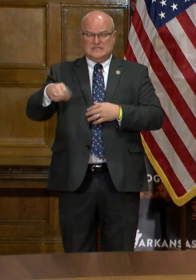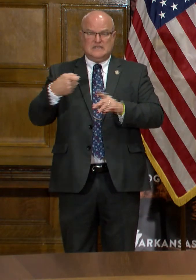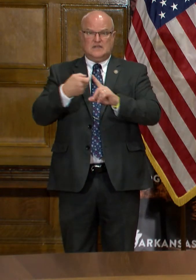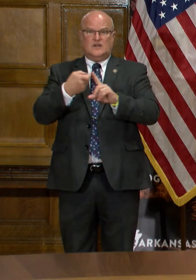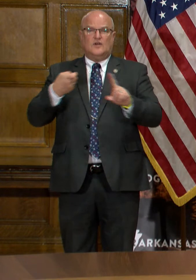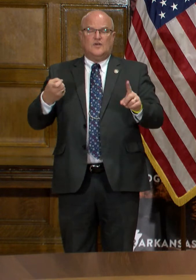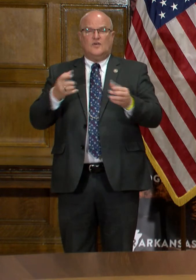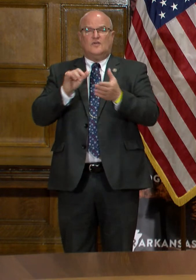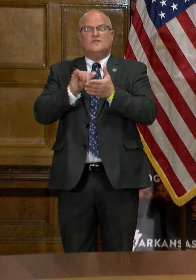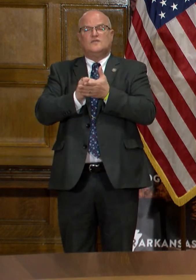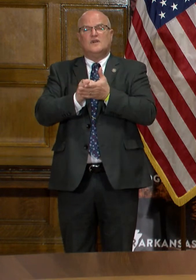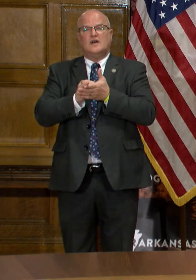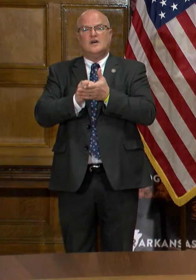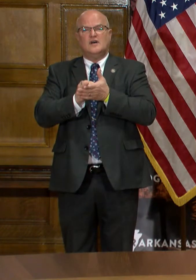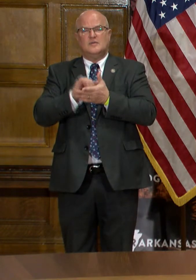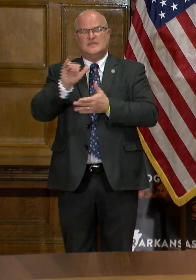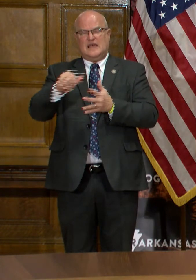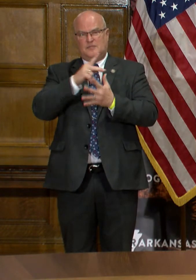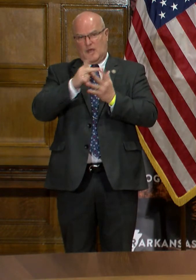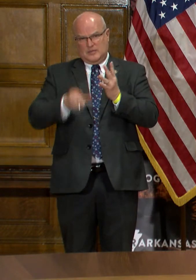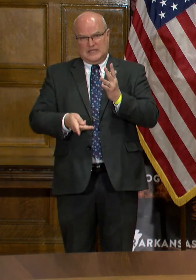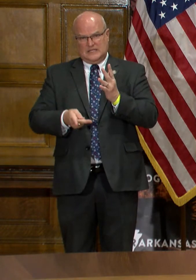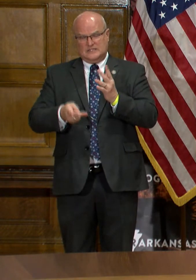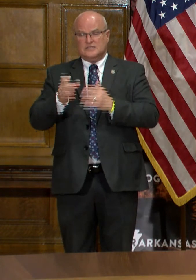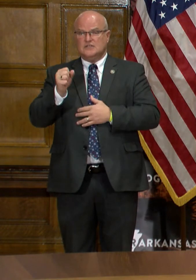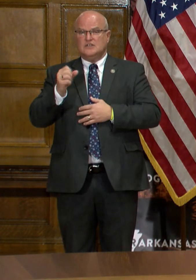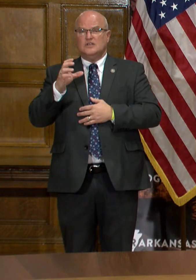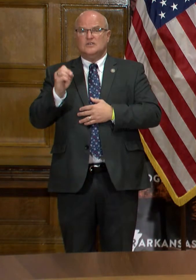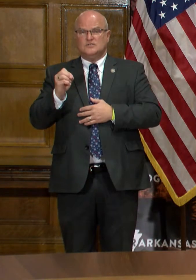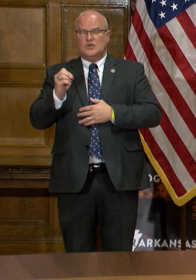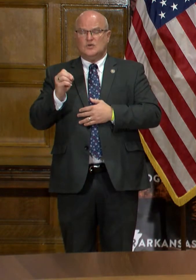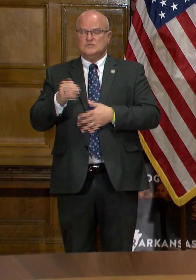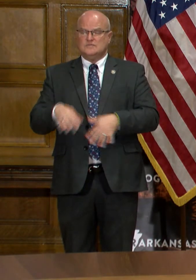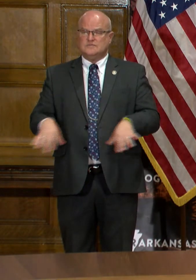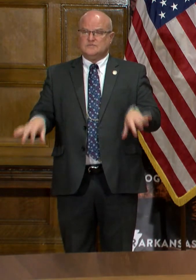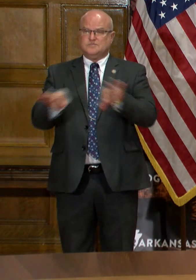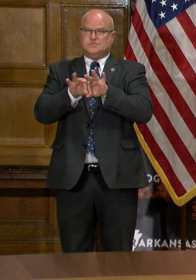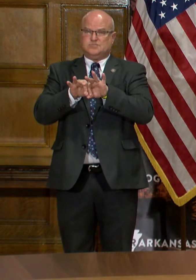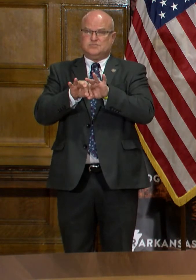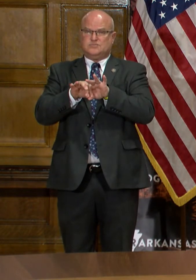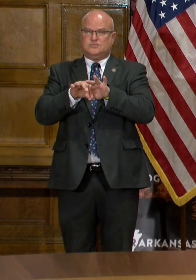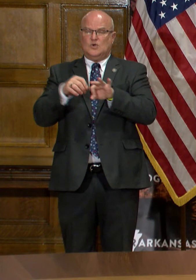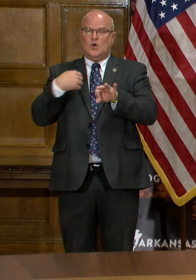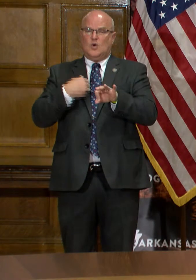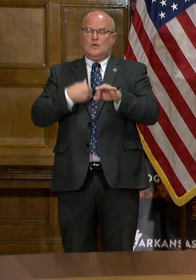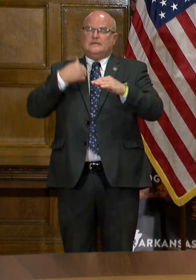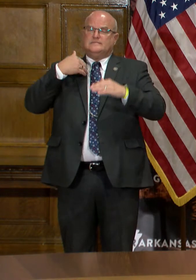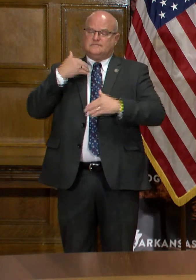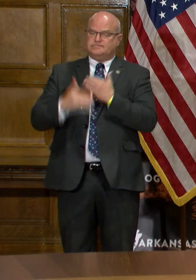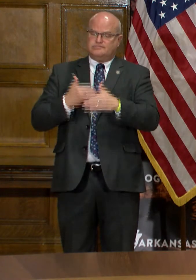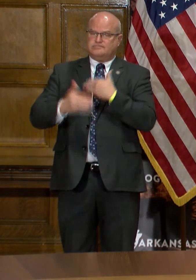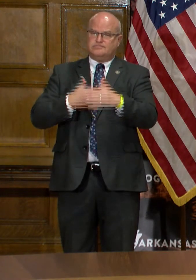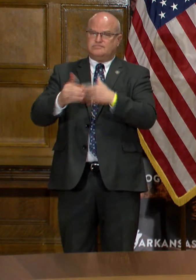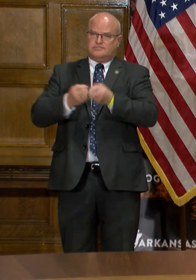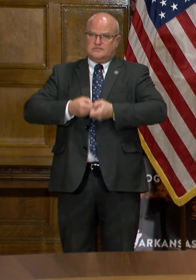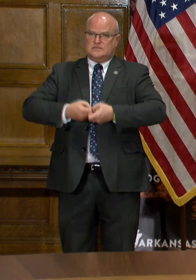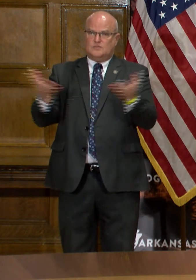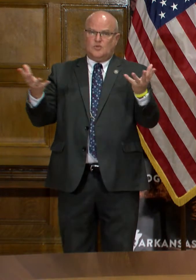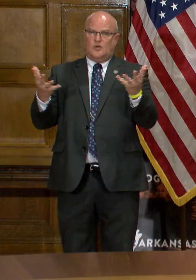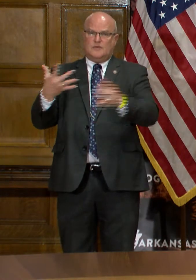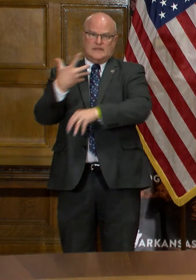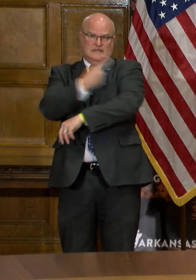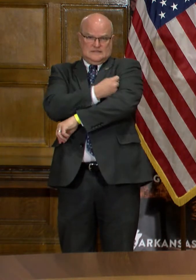from that population. And so it's critical that we accelerate the deployment,